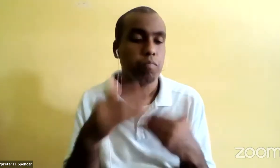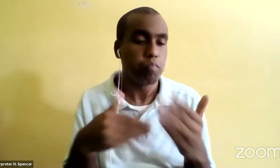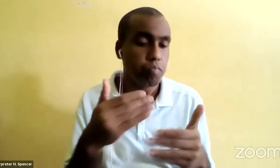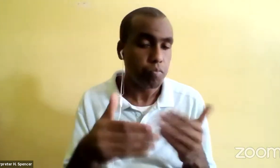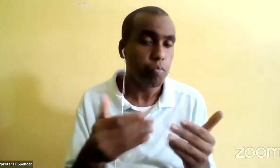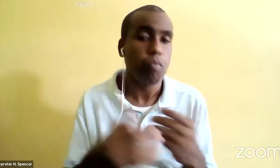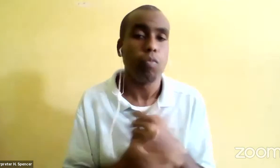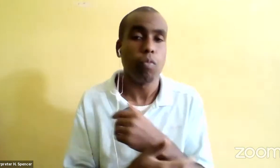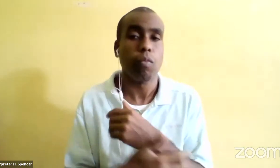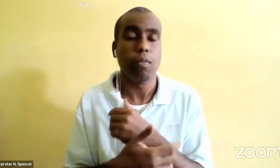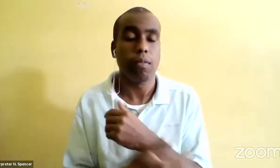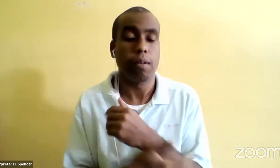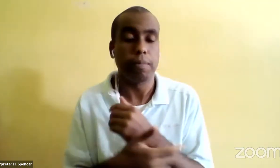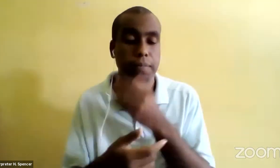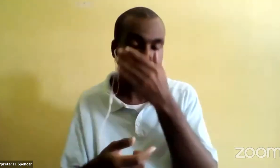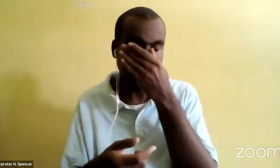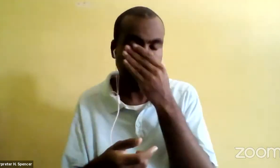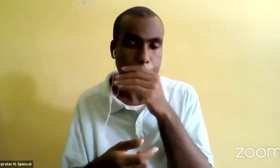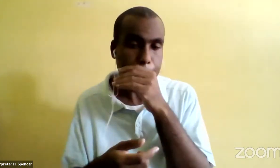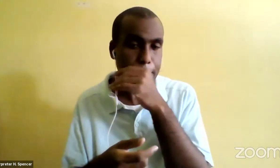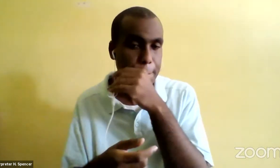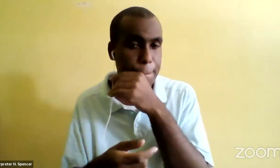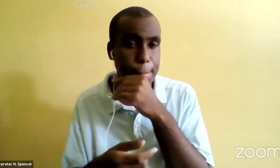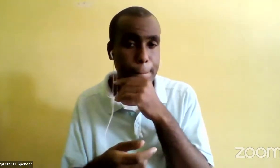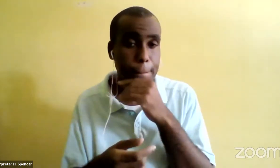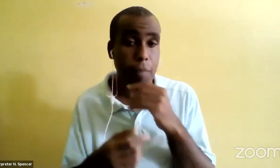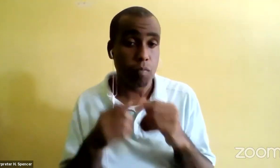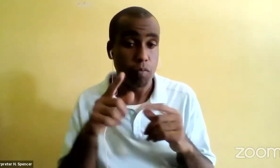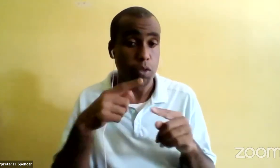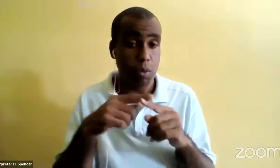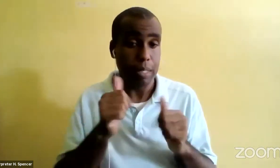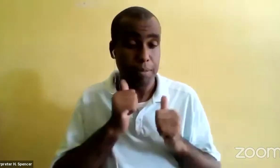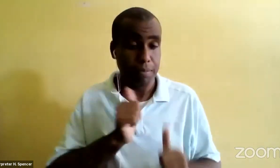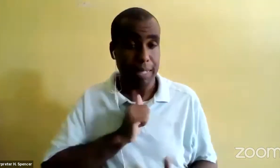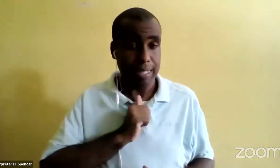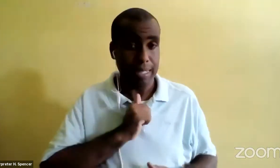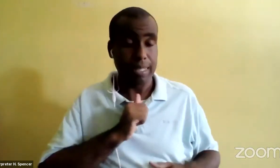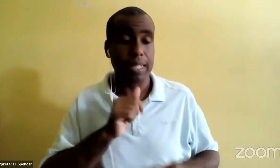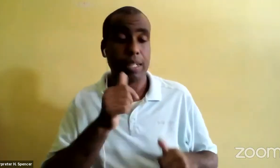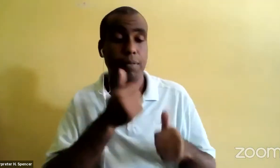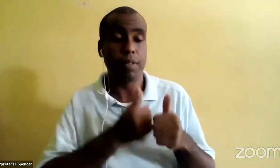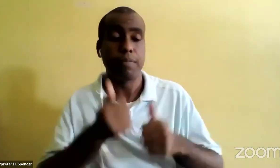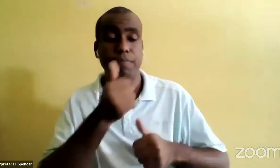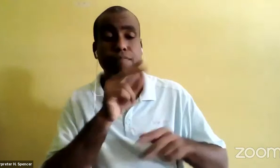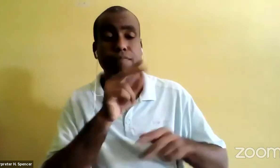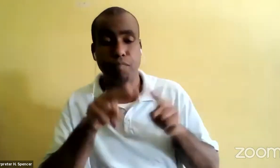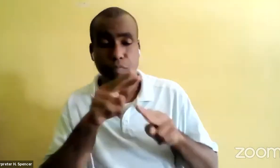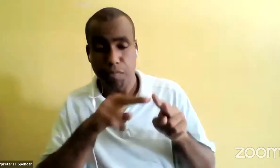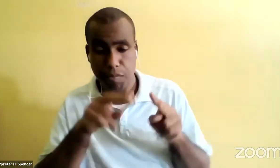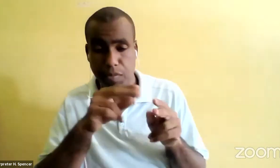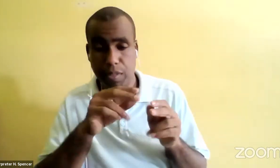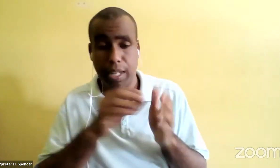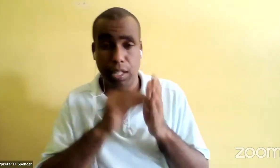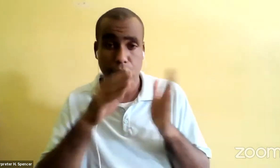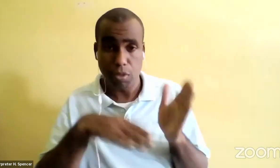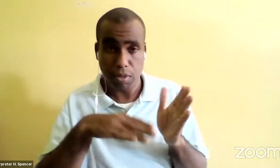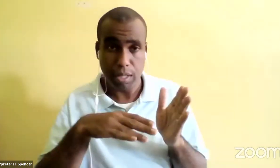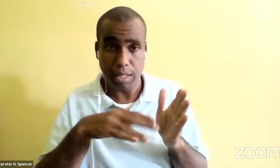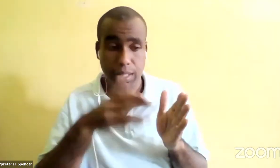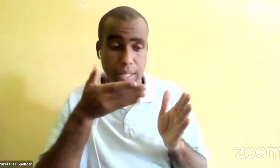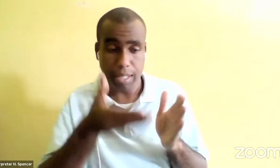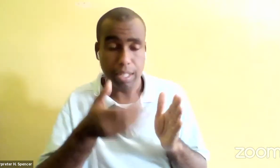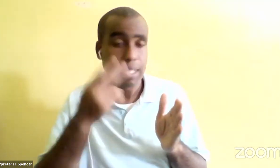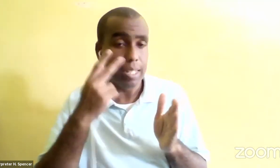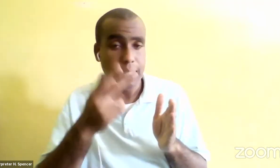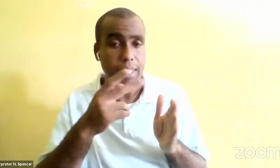I personally, between me and you, when I supervise students, you see how this says draft chapters 1 to 3? What I